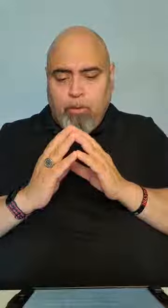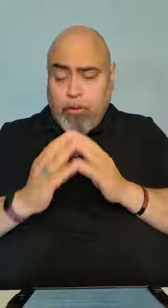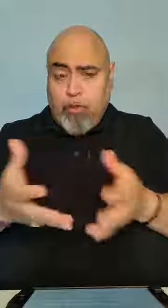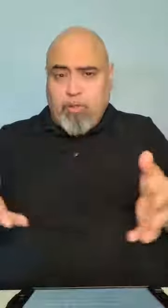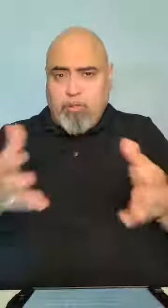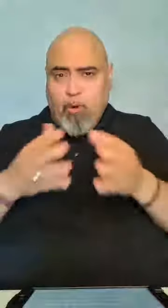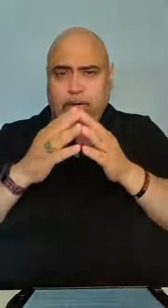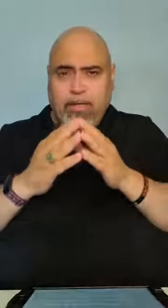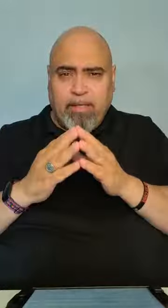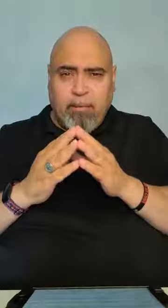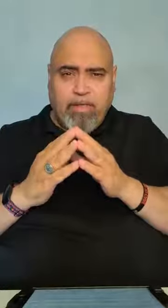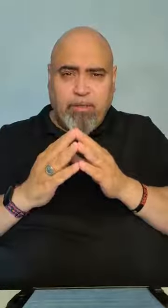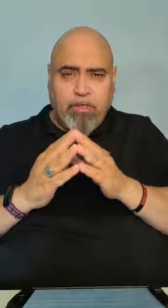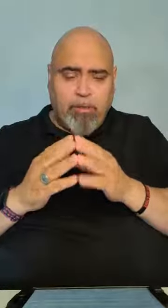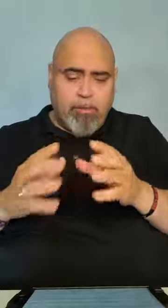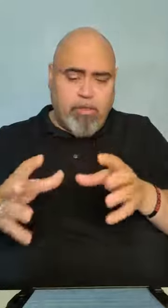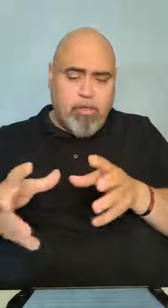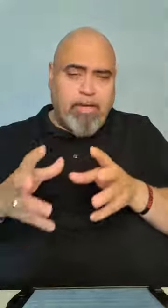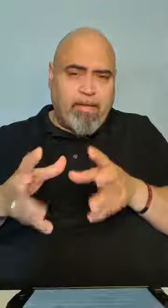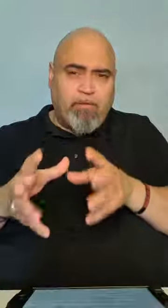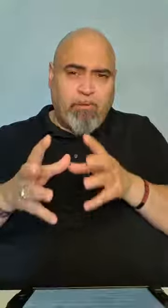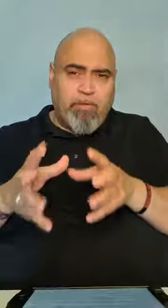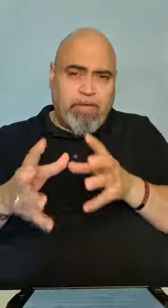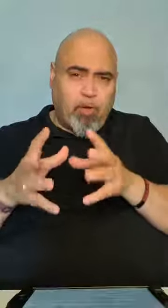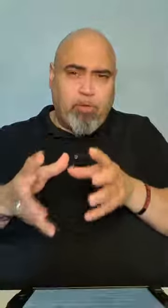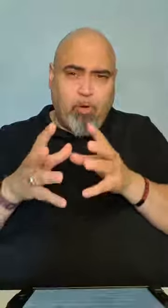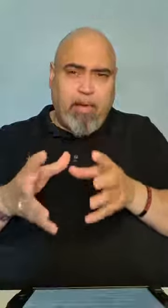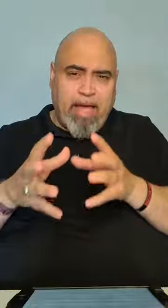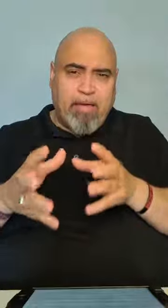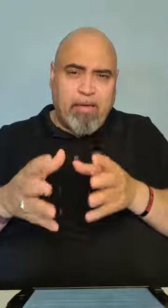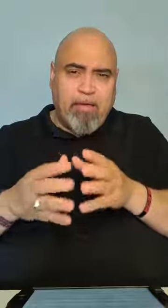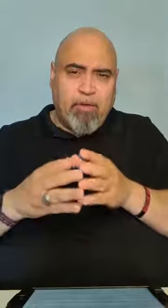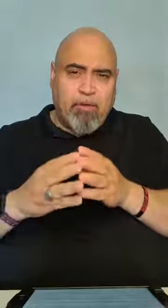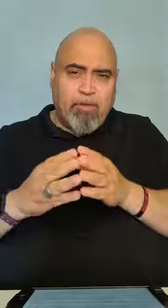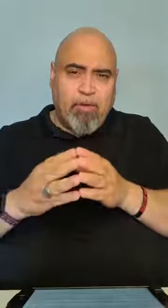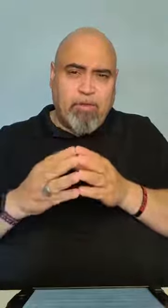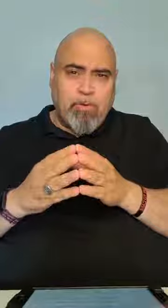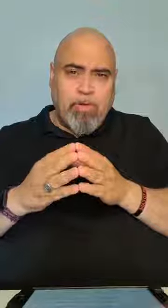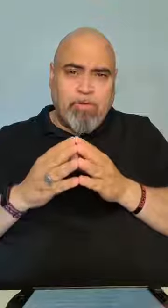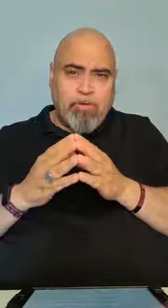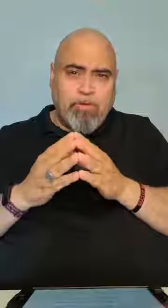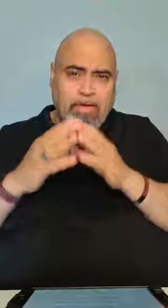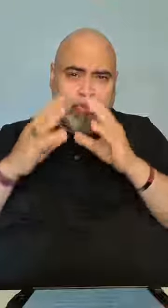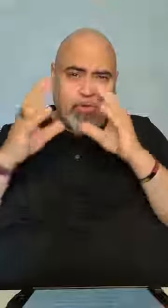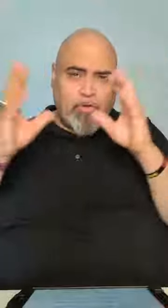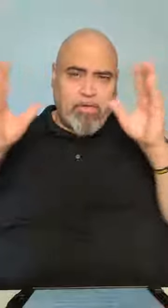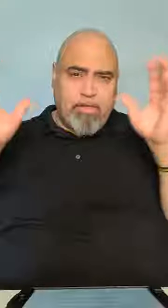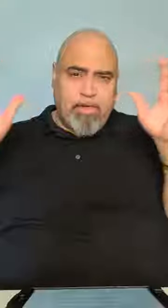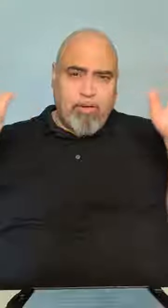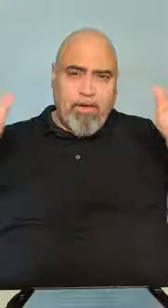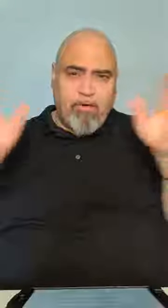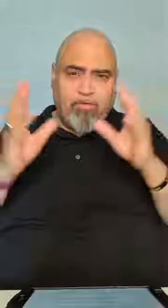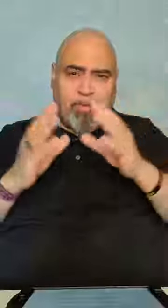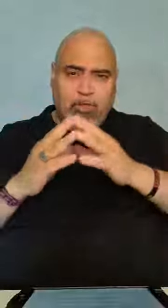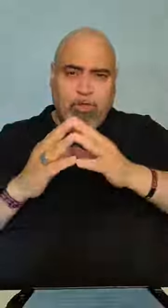There's so much more that the Master shared. But when you look at these verses, and I hope you go back and look at them, you start to understand and you start to get a greater picture